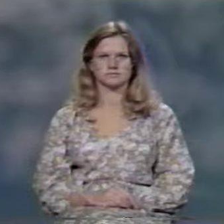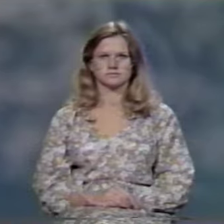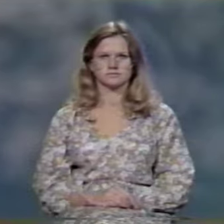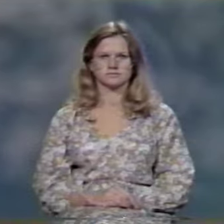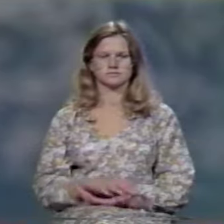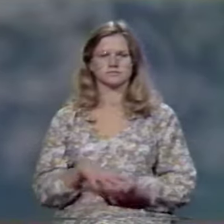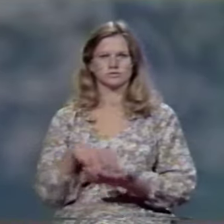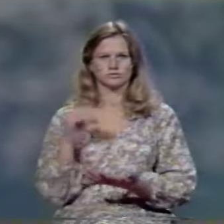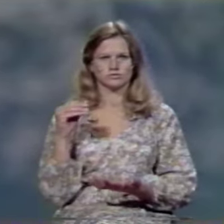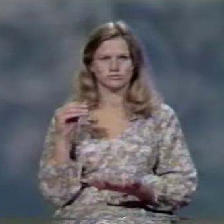like this.